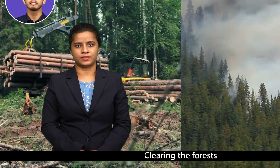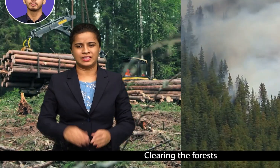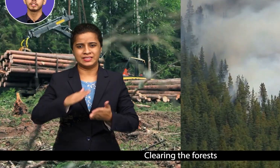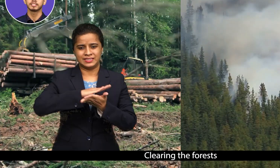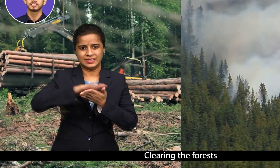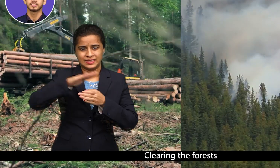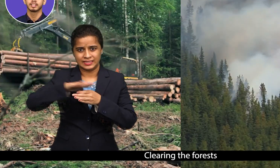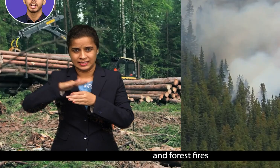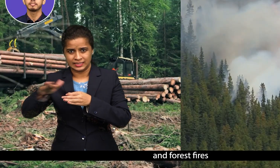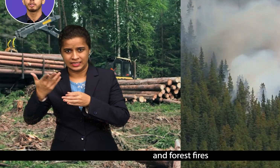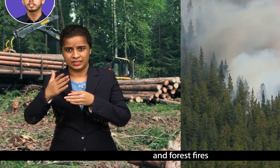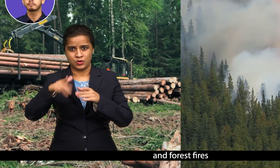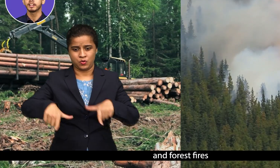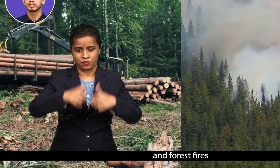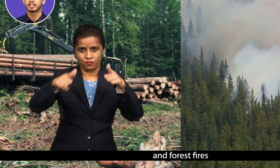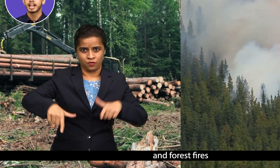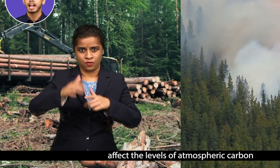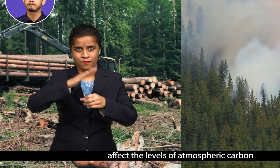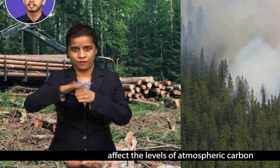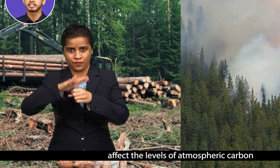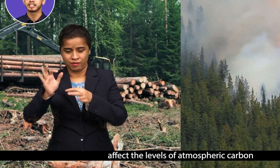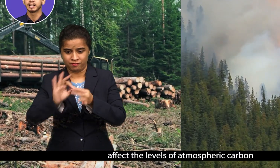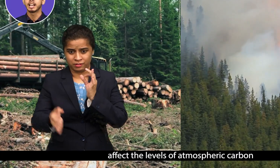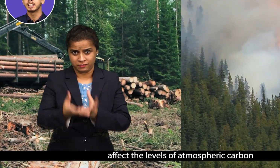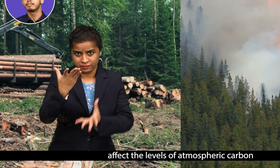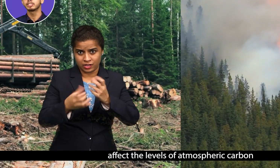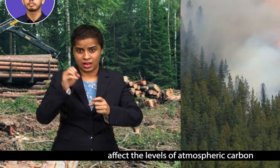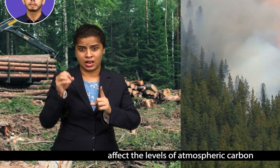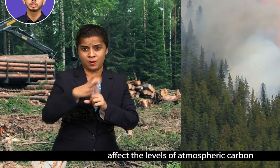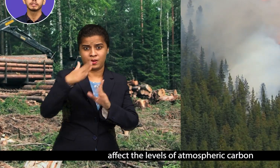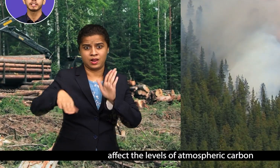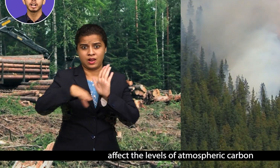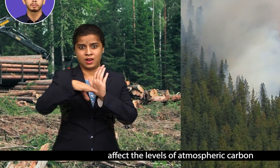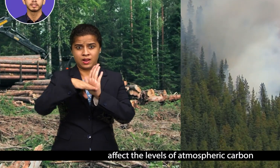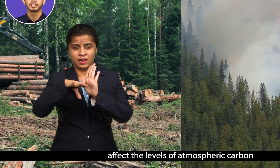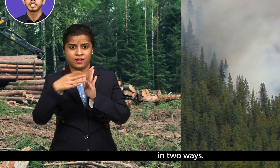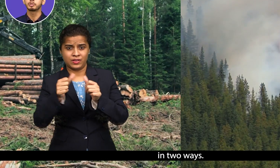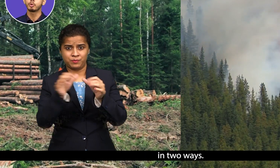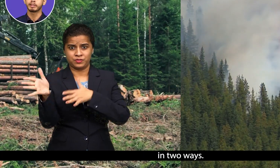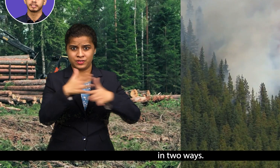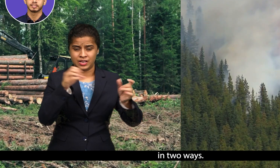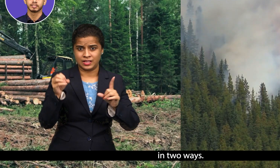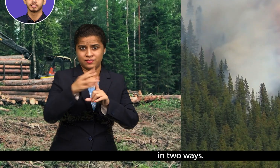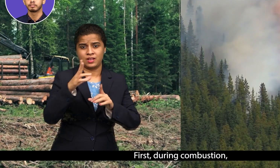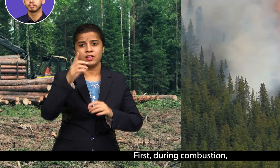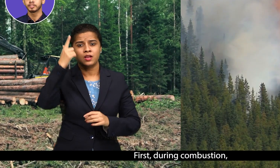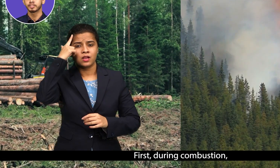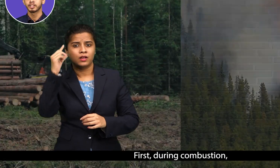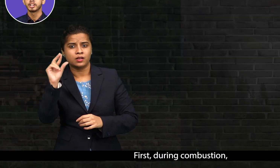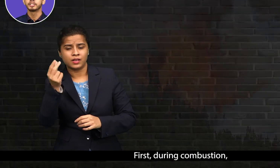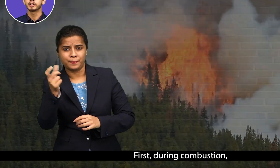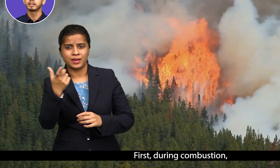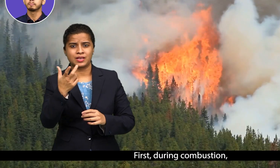Clearing the forests and forest fires affect the levels of atmospheric carbon in two ways.